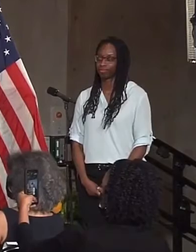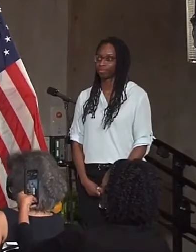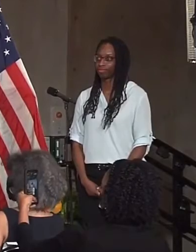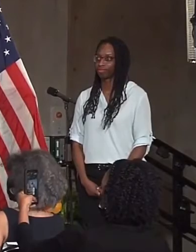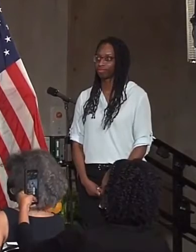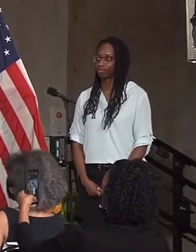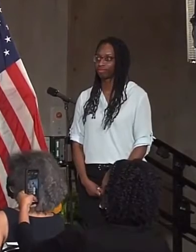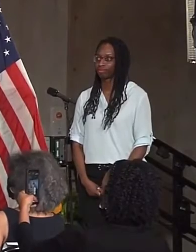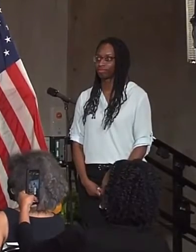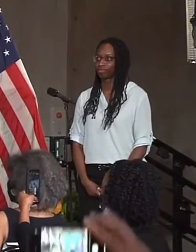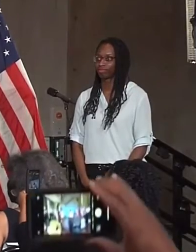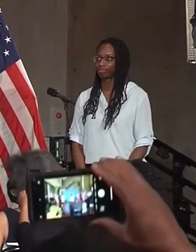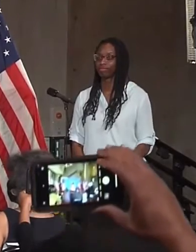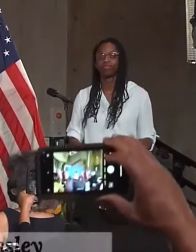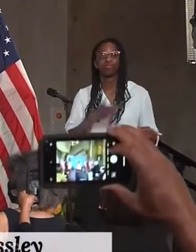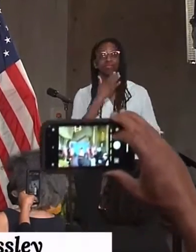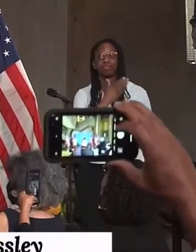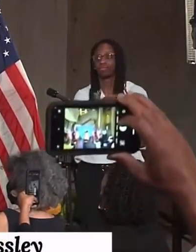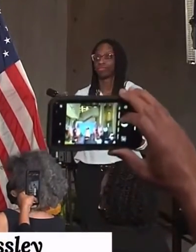Well, good afternoon.